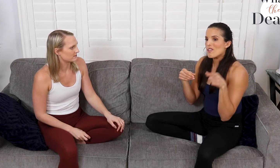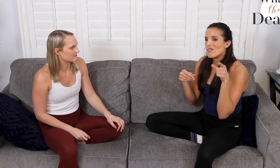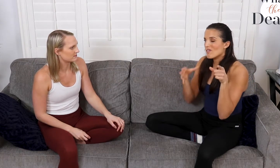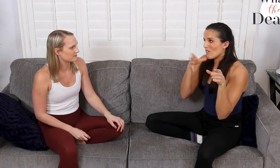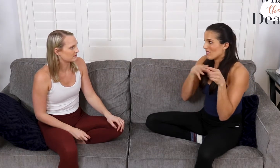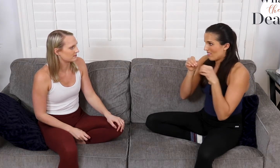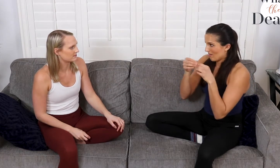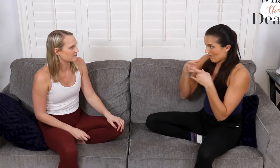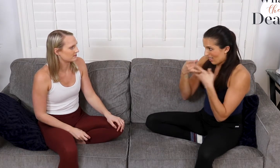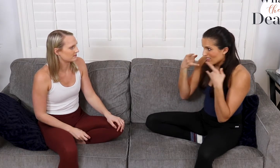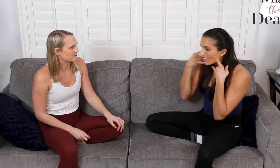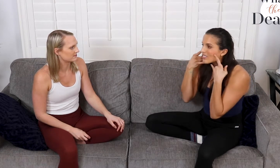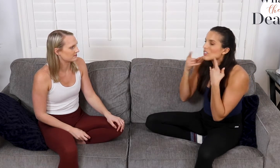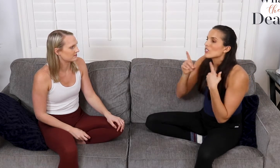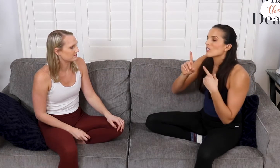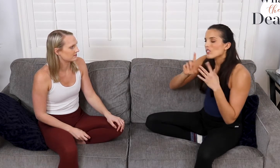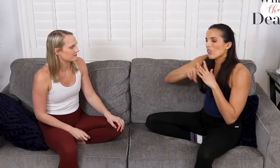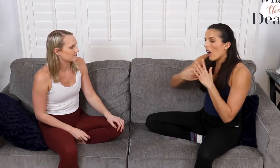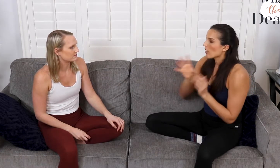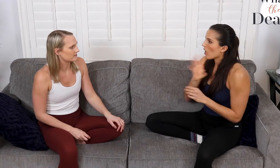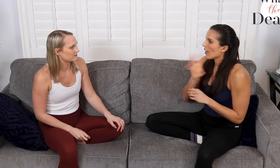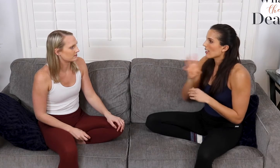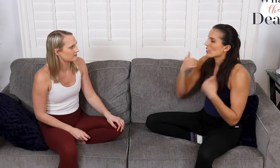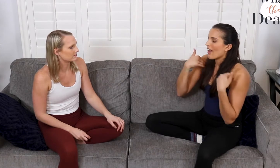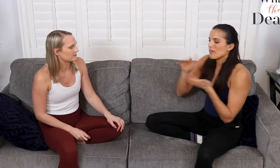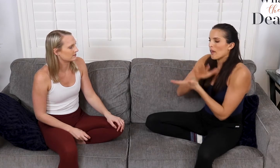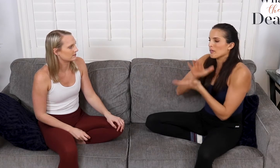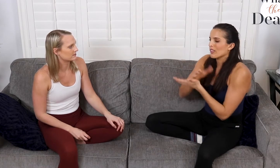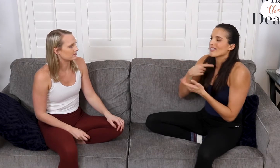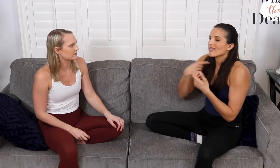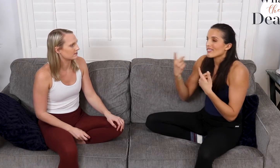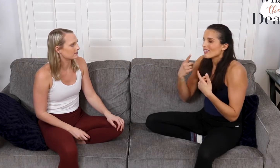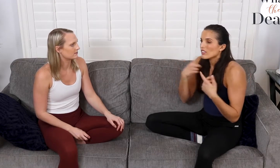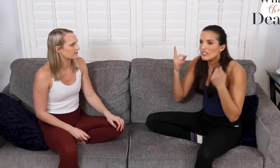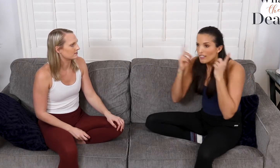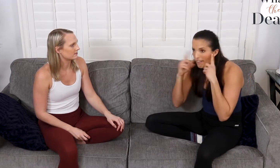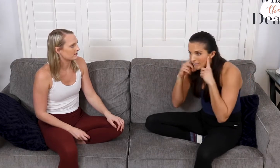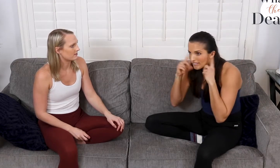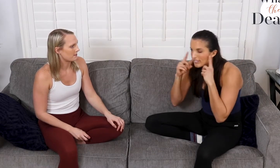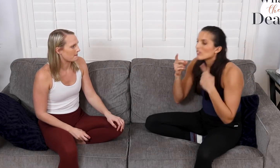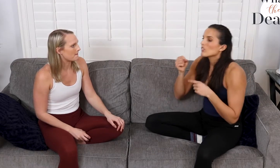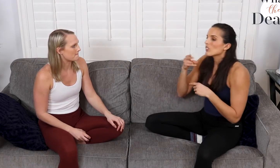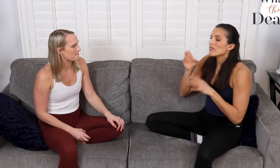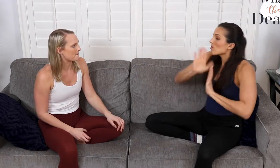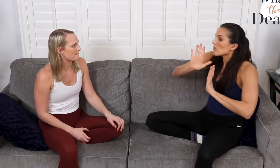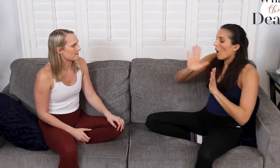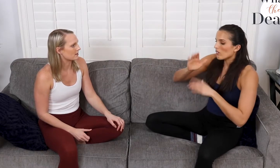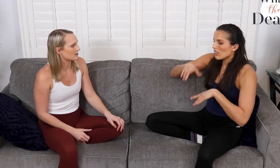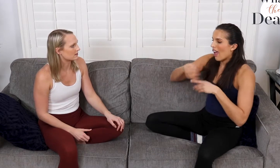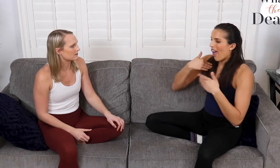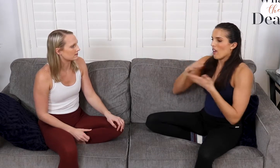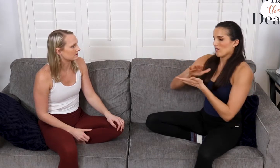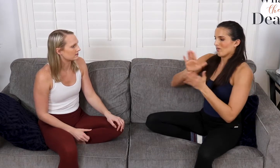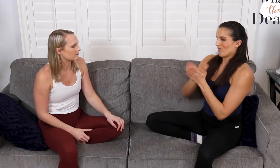on a film. Carly was the ASL consultant for, and I was acting in it. And we pulled up to take our COVID